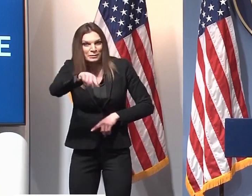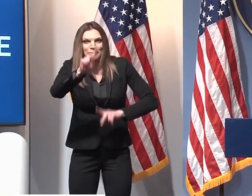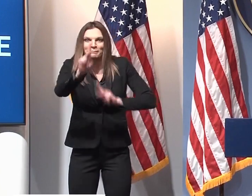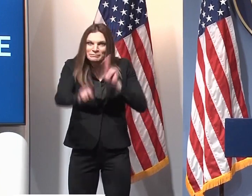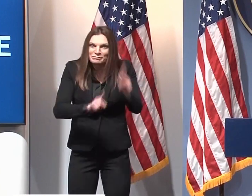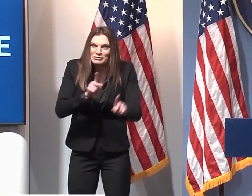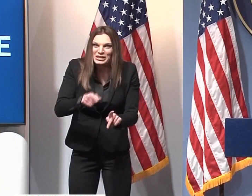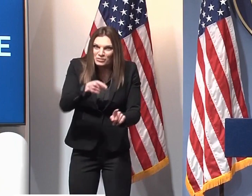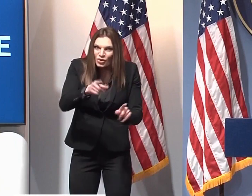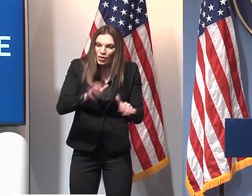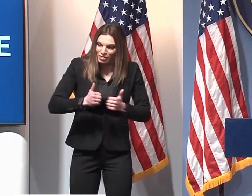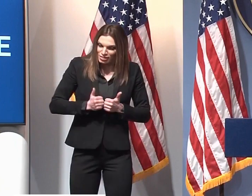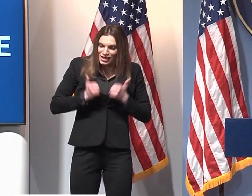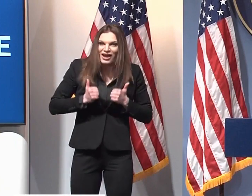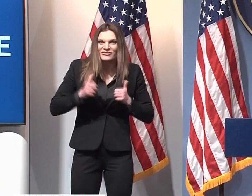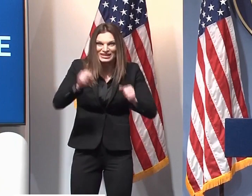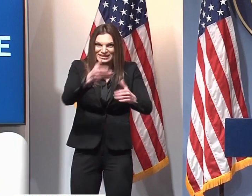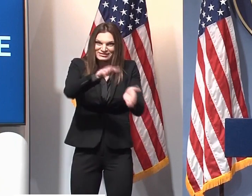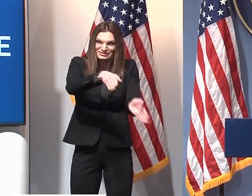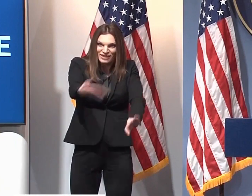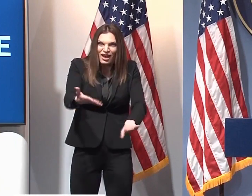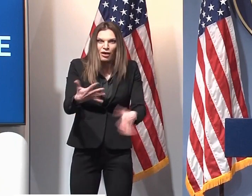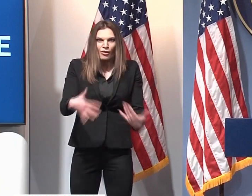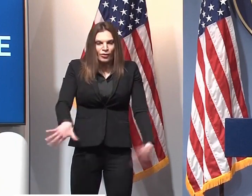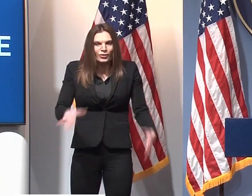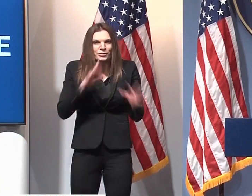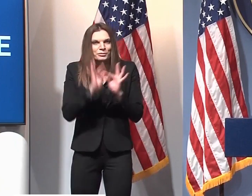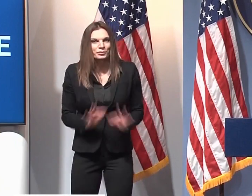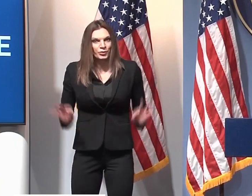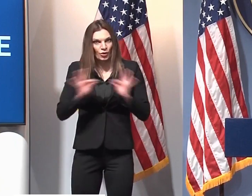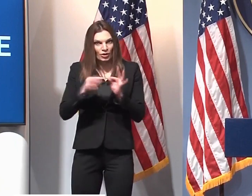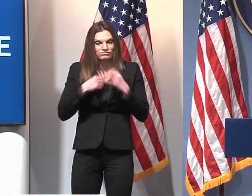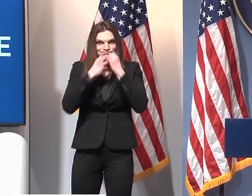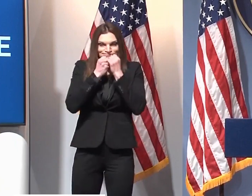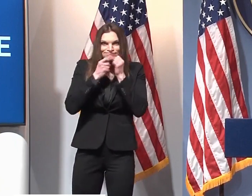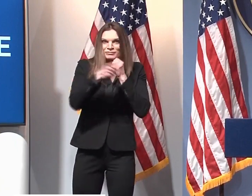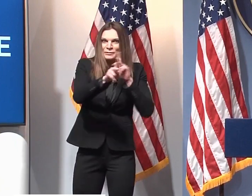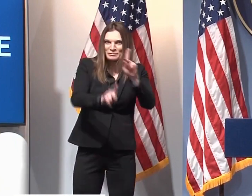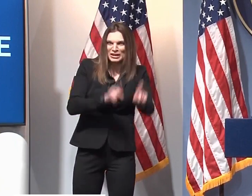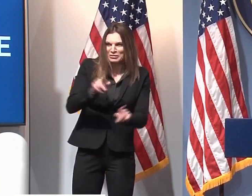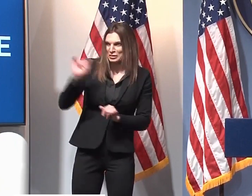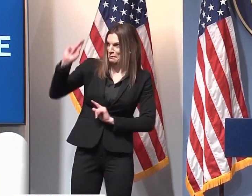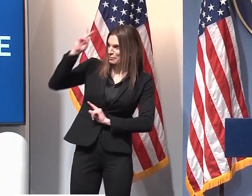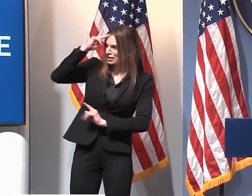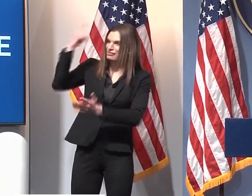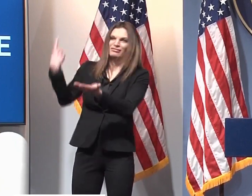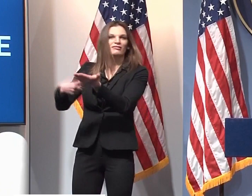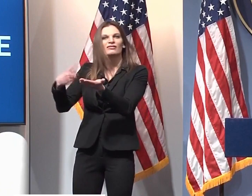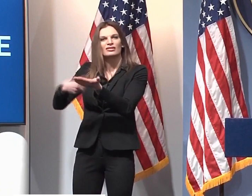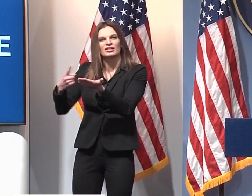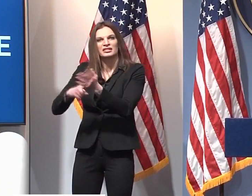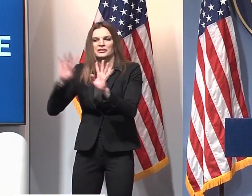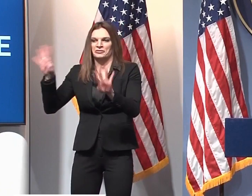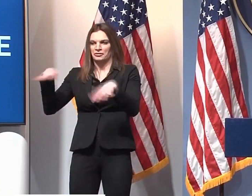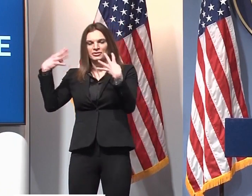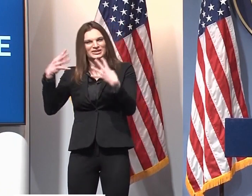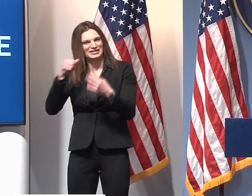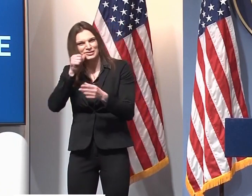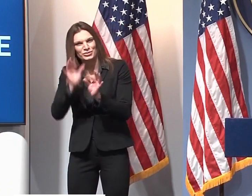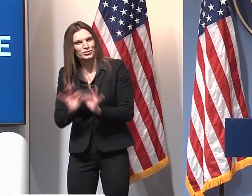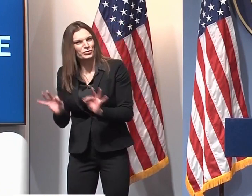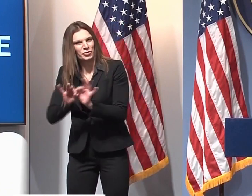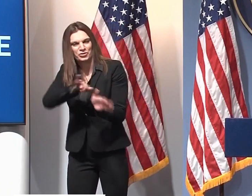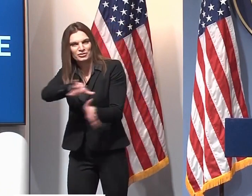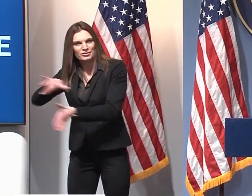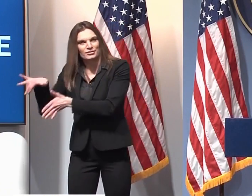at stake. As a physician, I'm concerned that these delays will slow down our efforts to vaccinate as